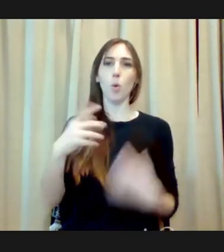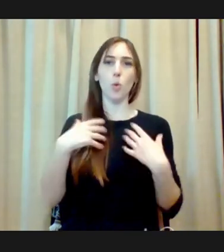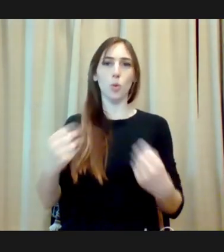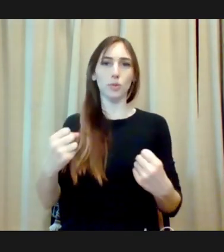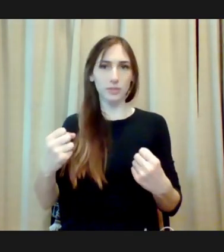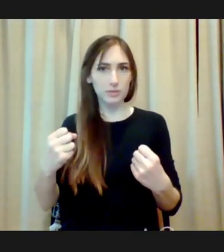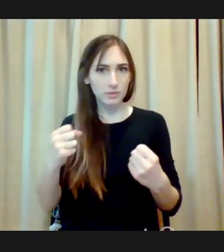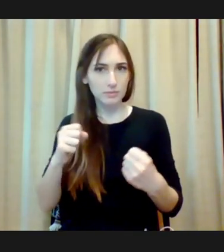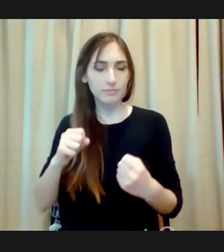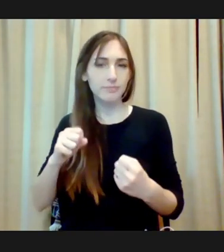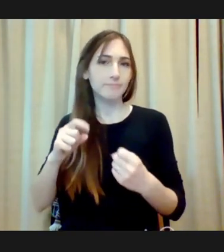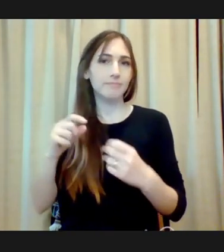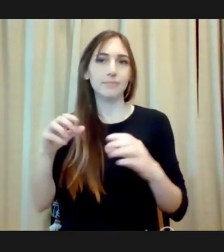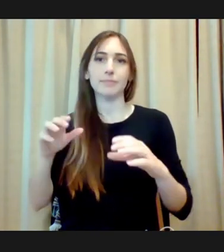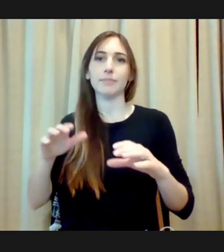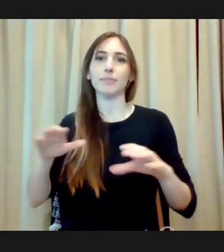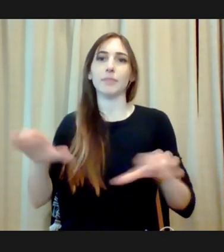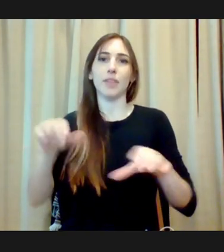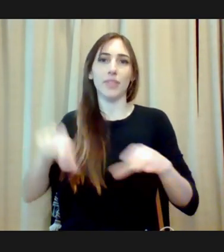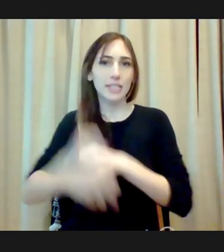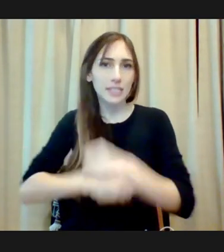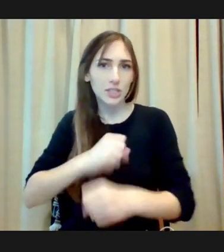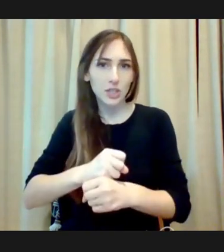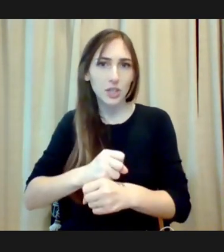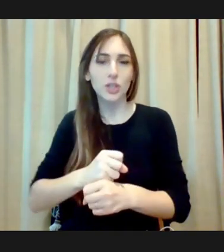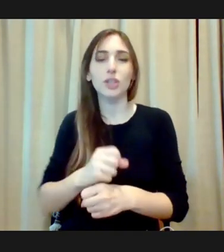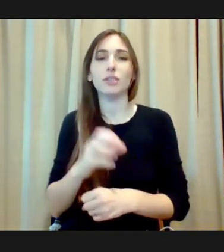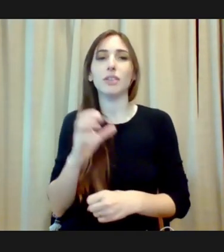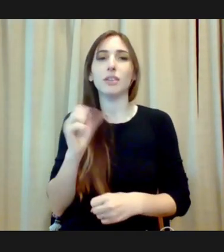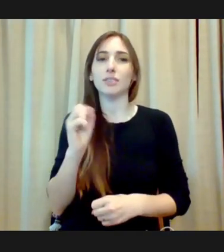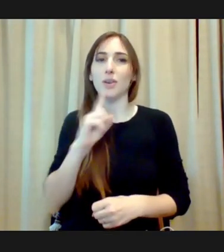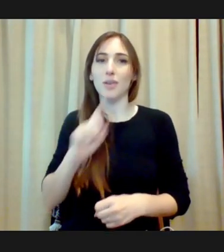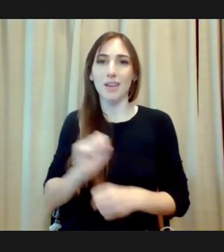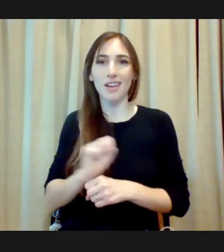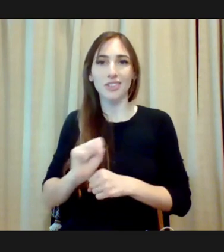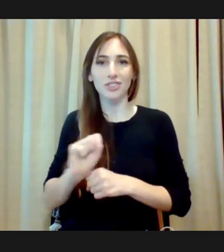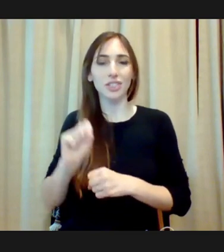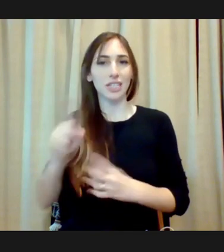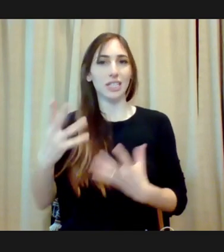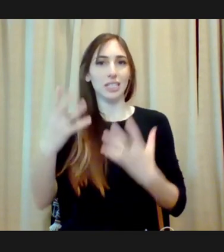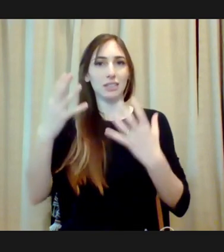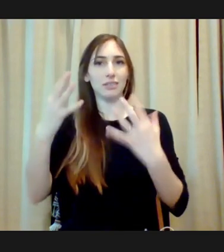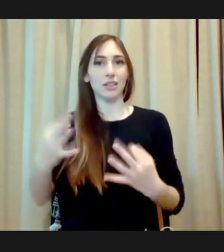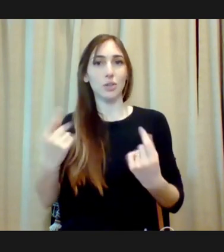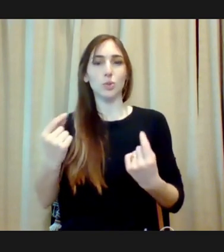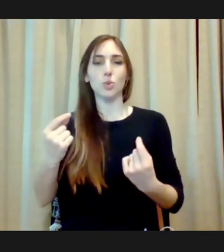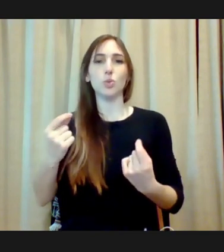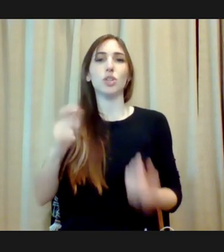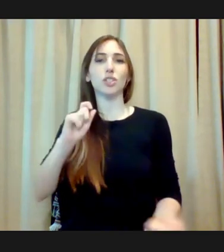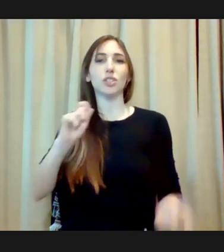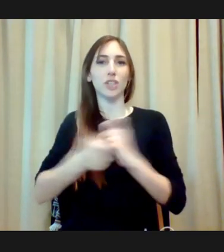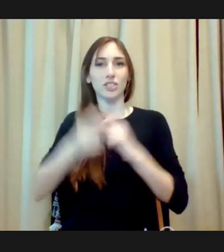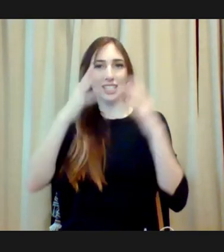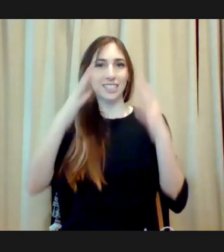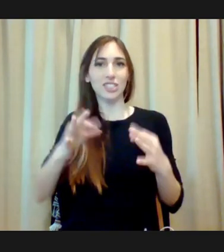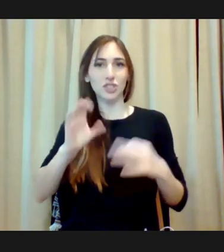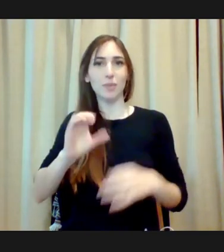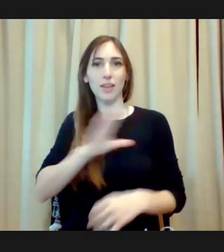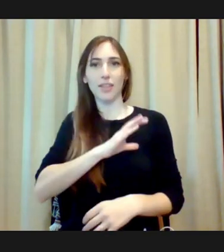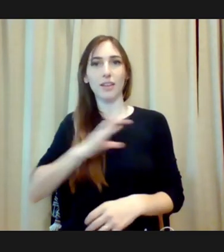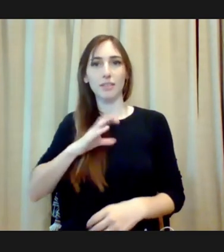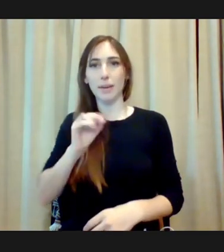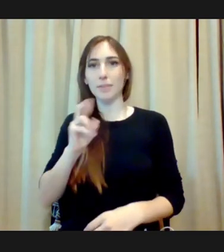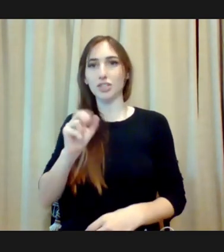the talk that you just heard, in which he actually reversed the decision of the commission and told them they have to engage in